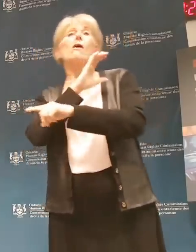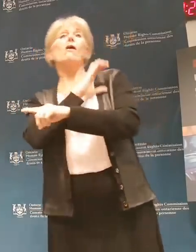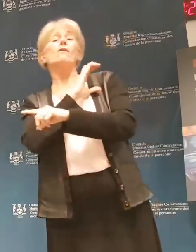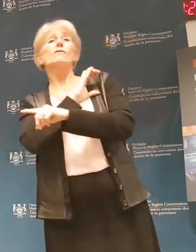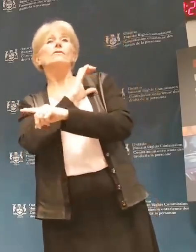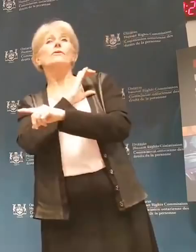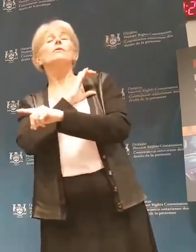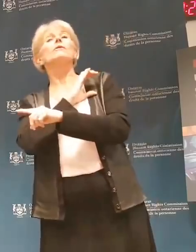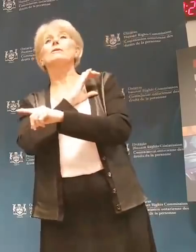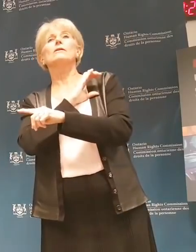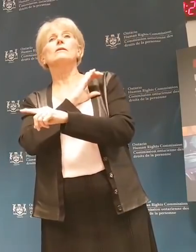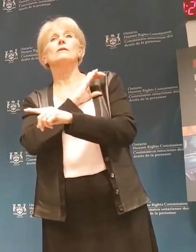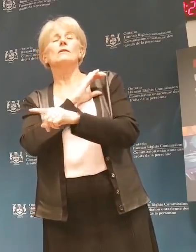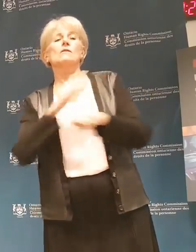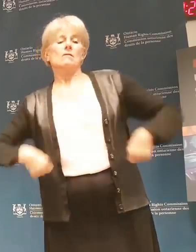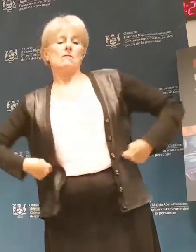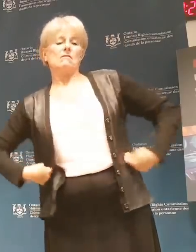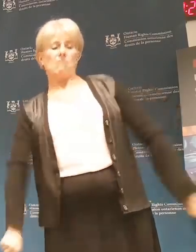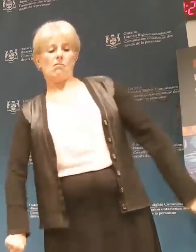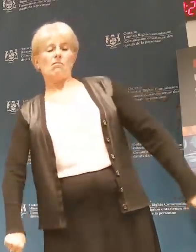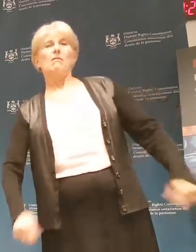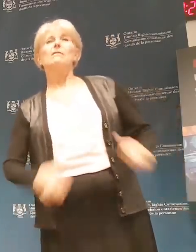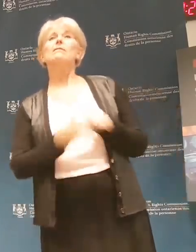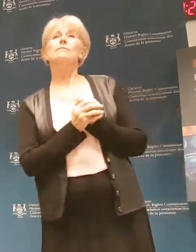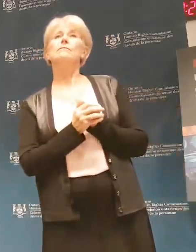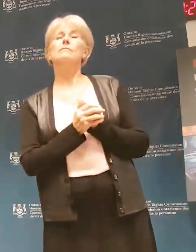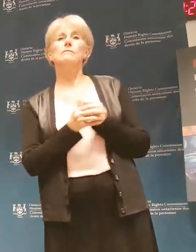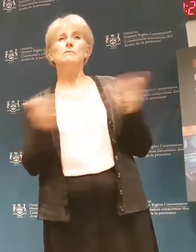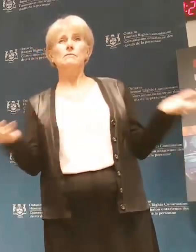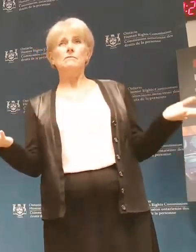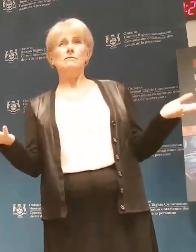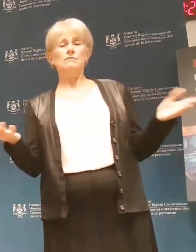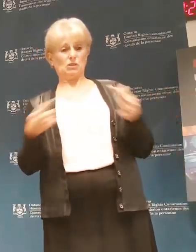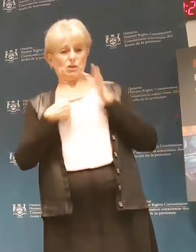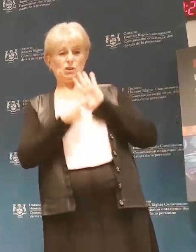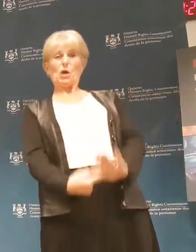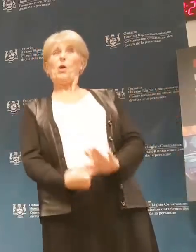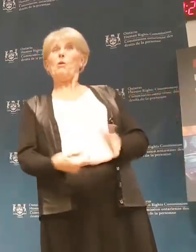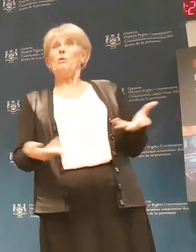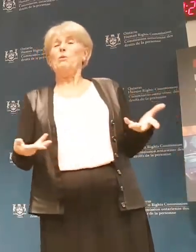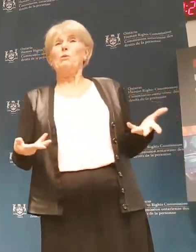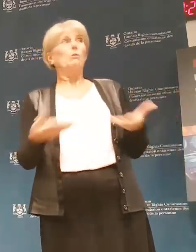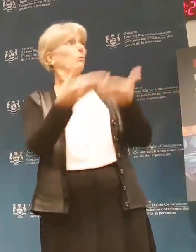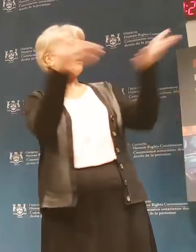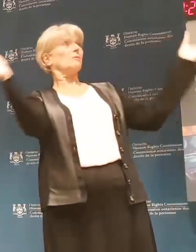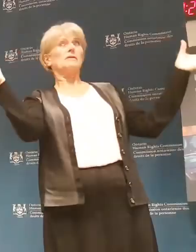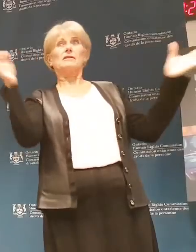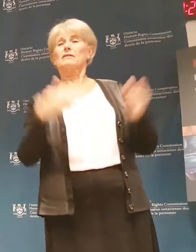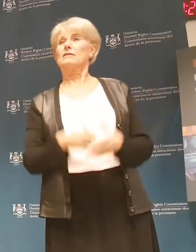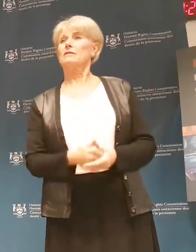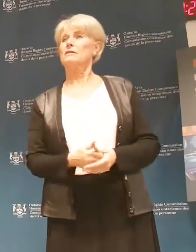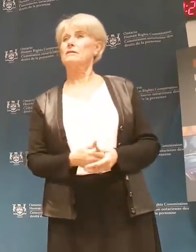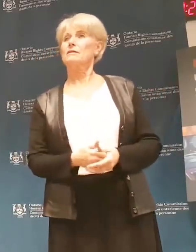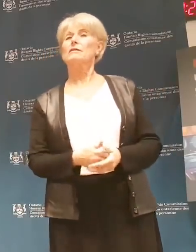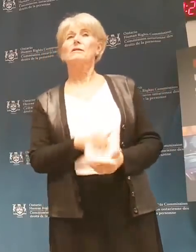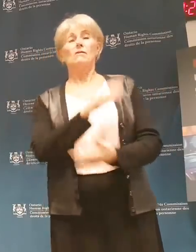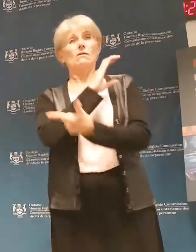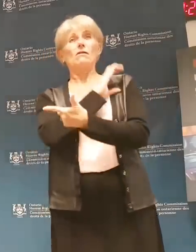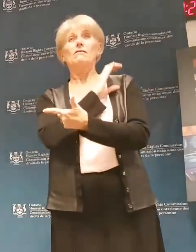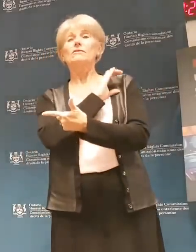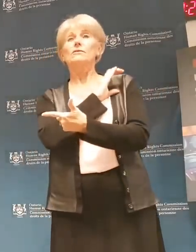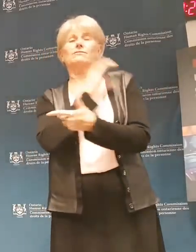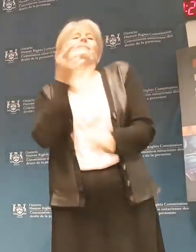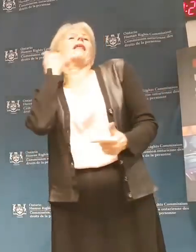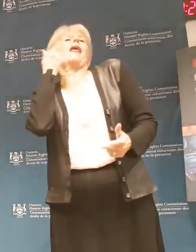officer pulled down his shorts and underpants, leaving his genitals exposed to the public. The officers